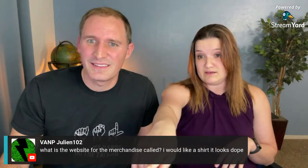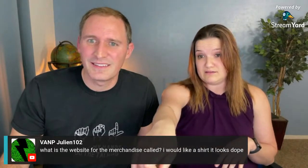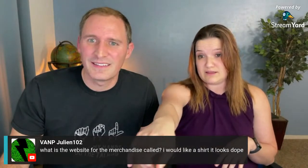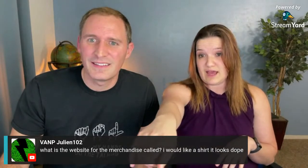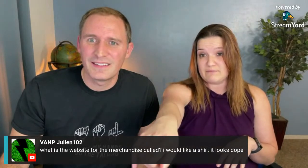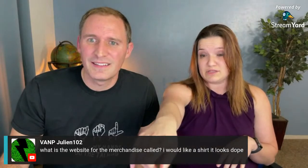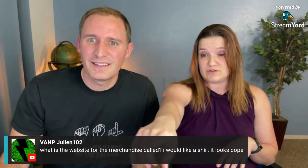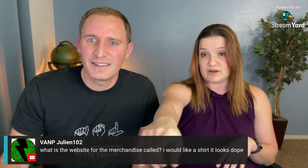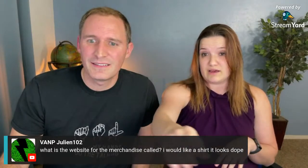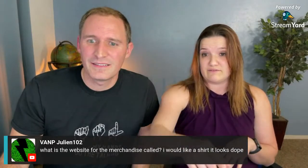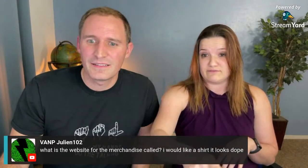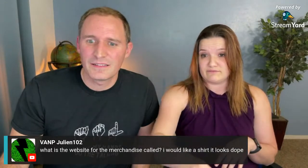but you don't have.